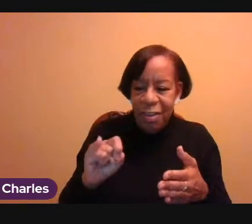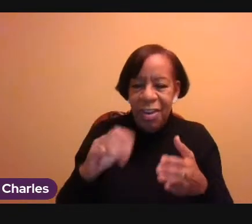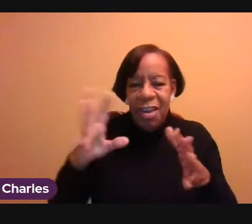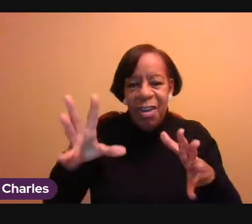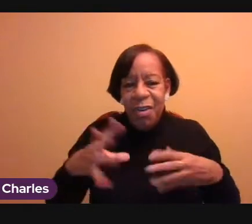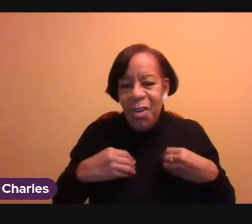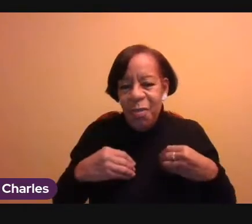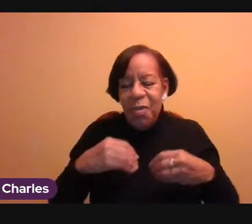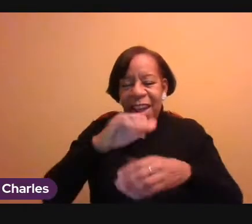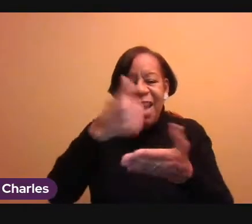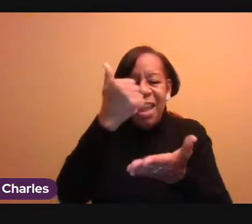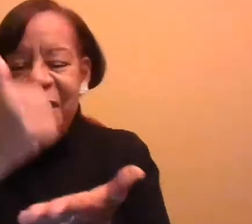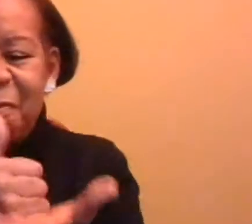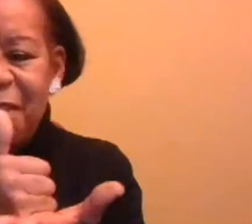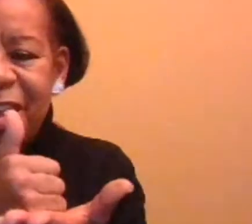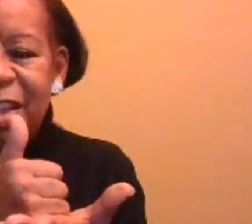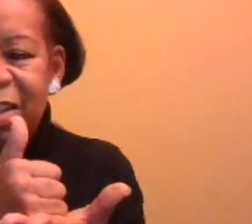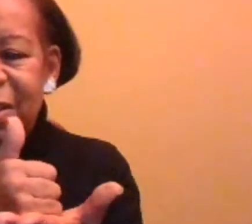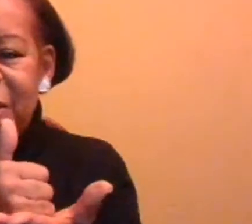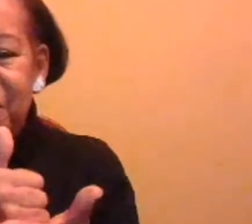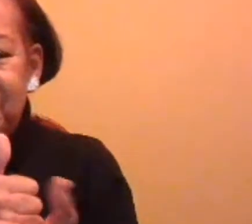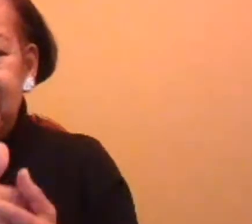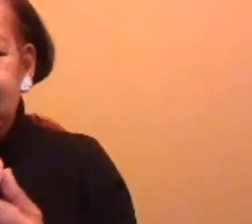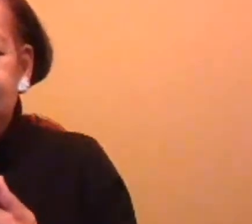hearty amen.